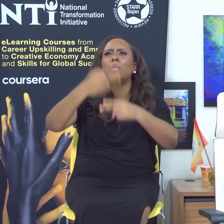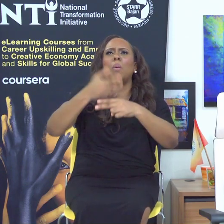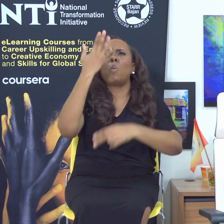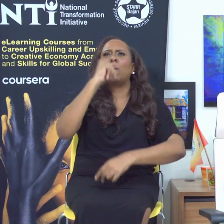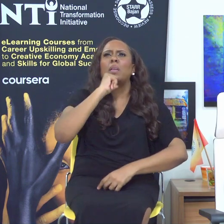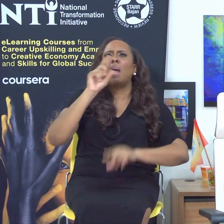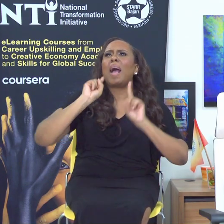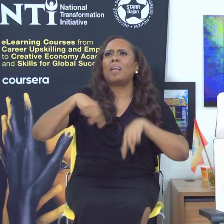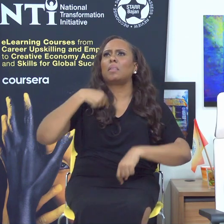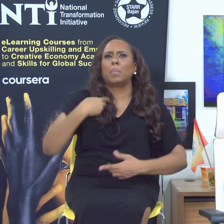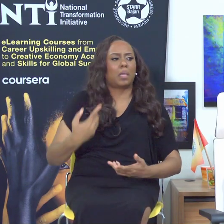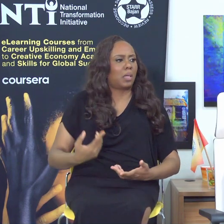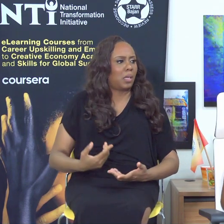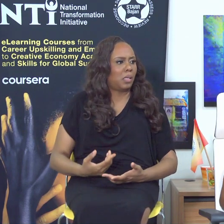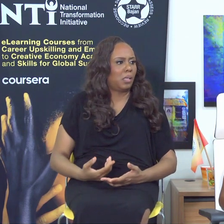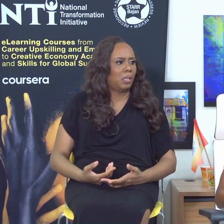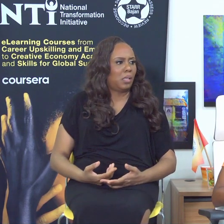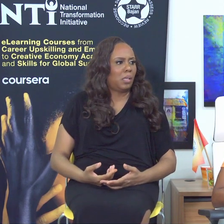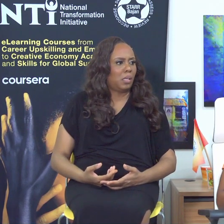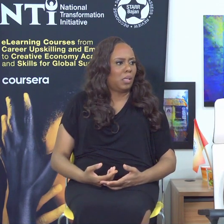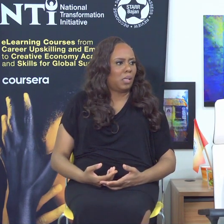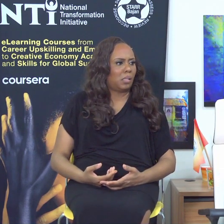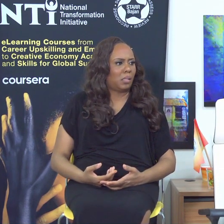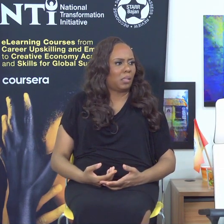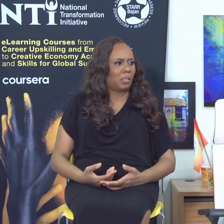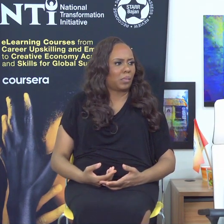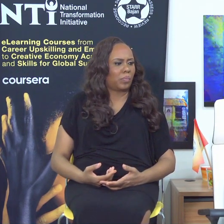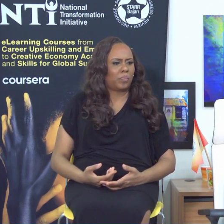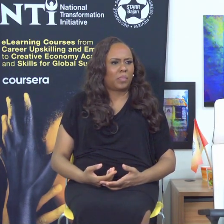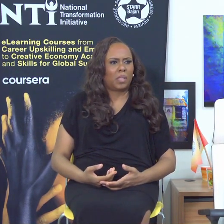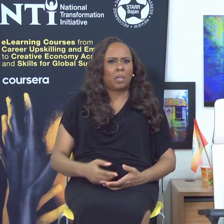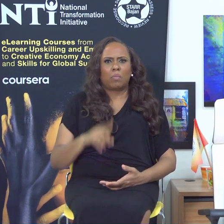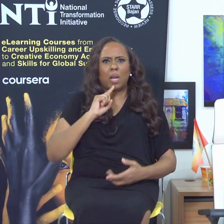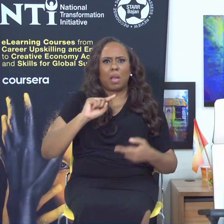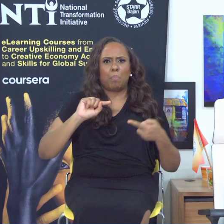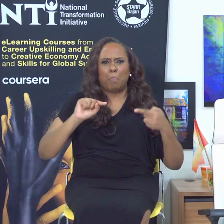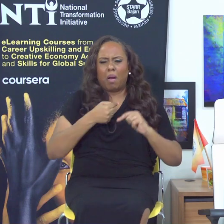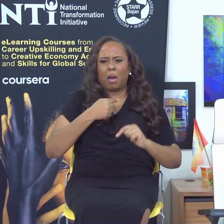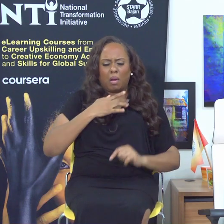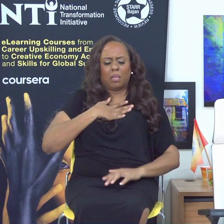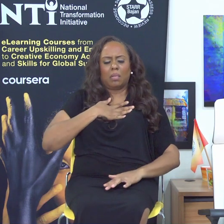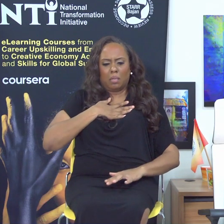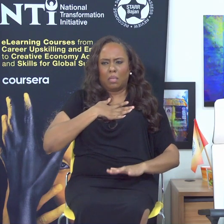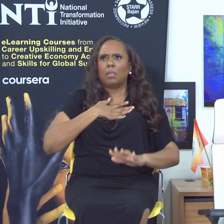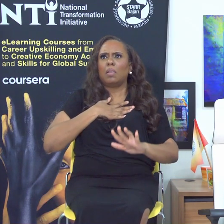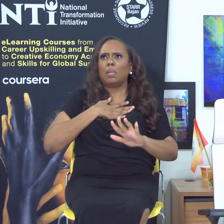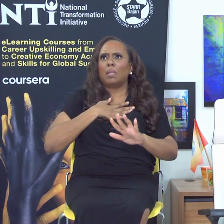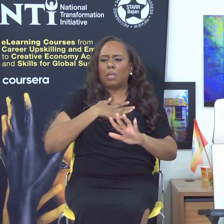that's cool. She was saying very much for stuff, you know.